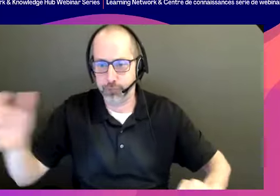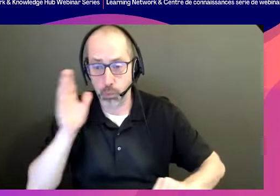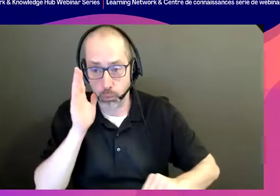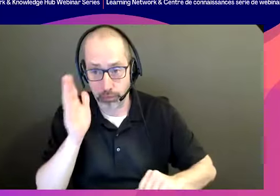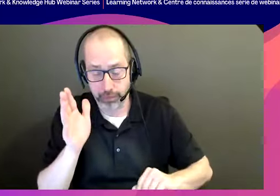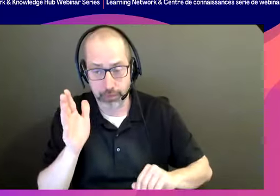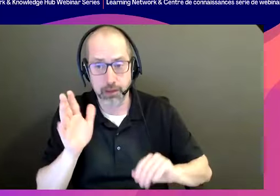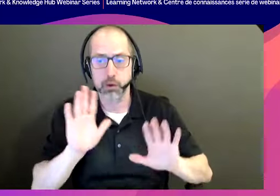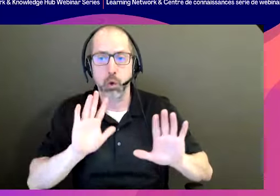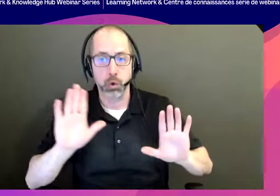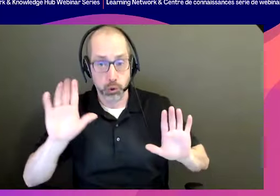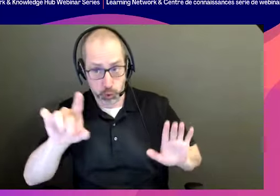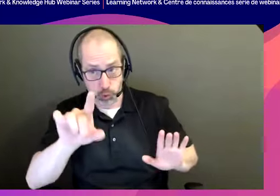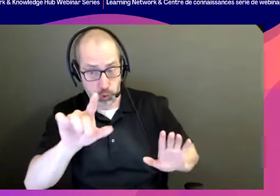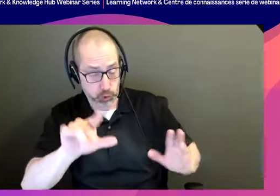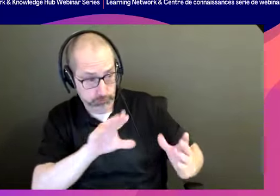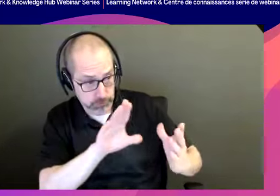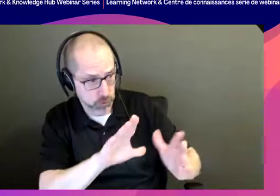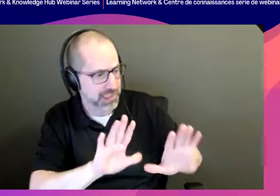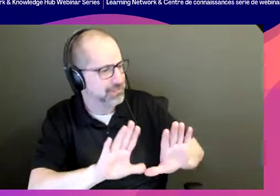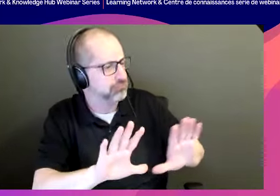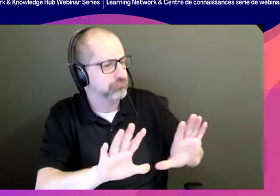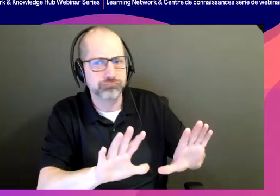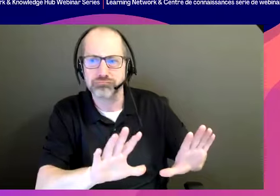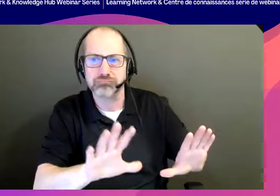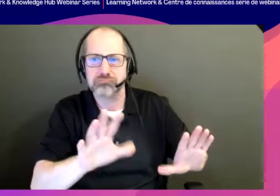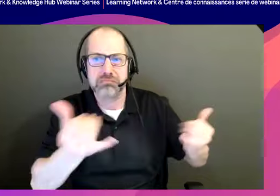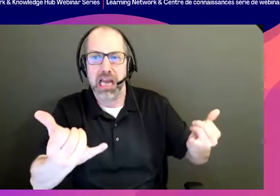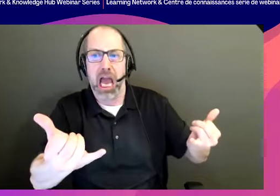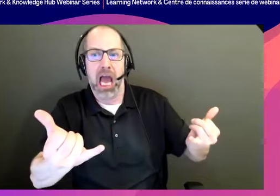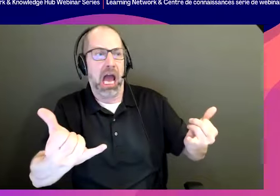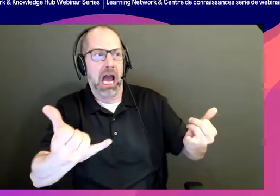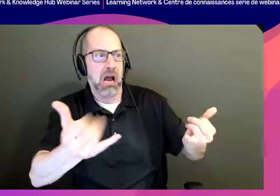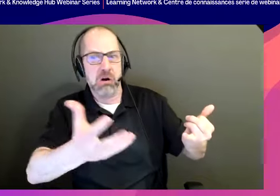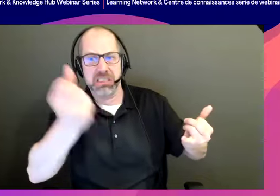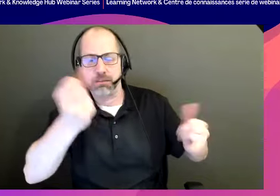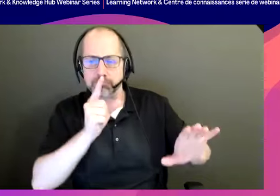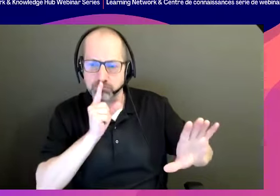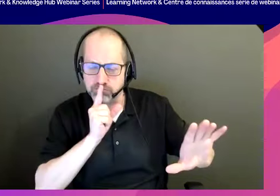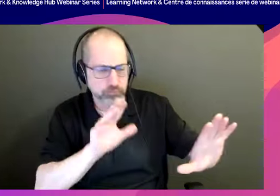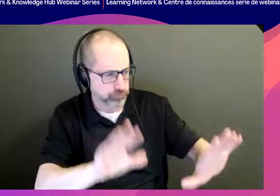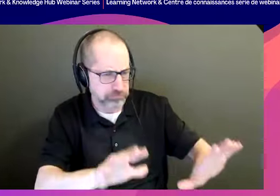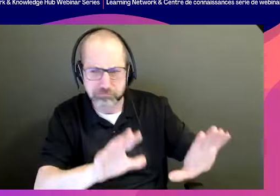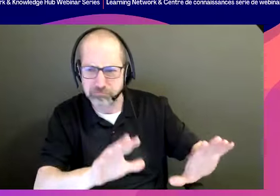Make it clear that nothing has to happen immediately. Like Carrie said, you can